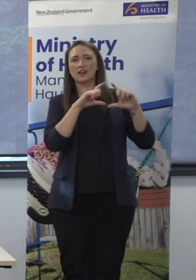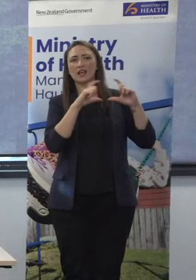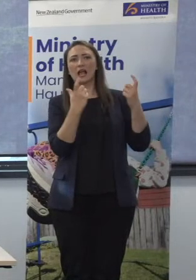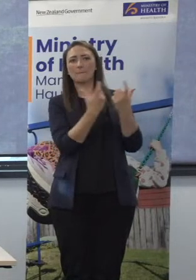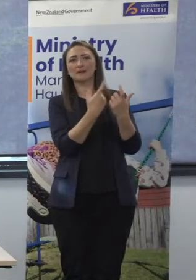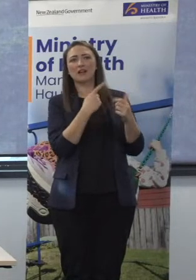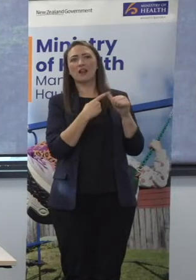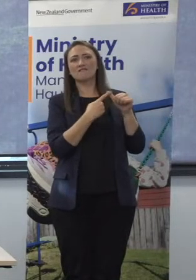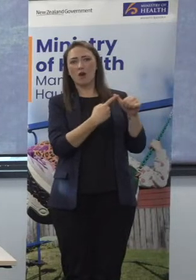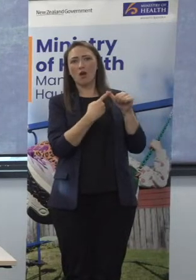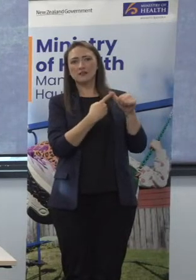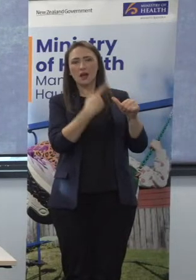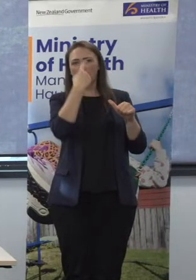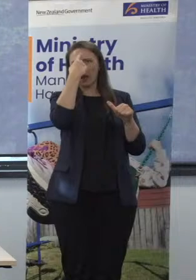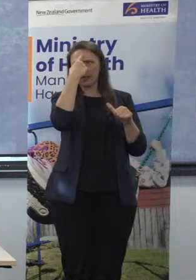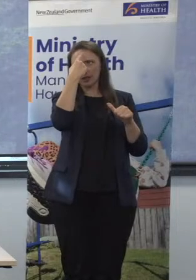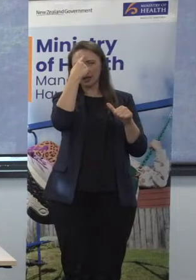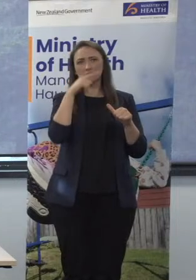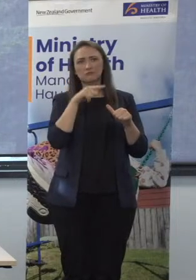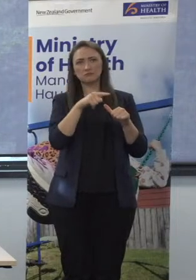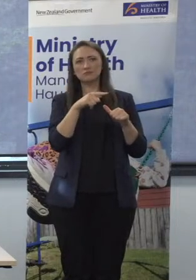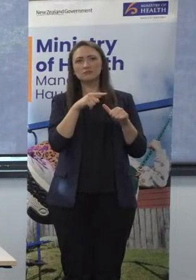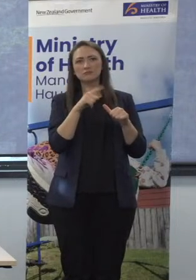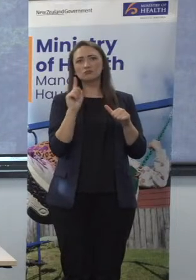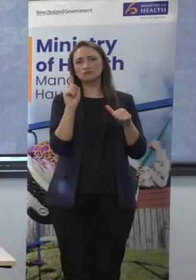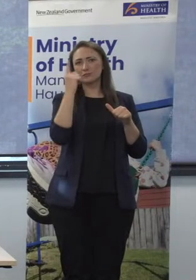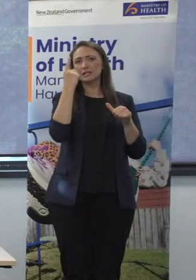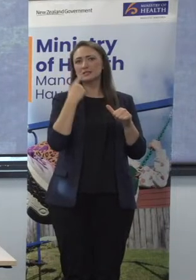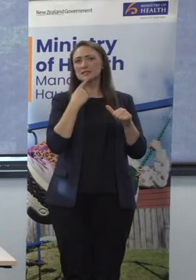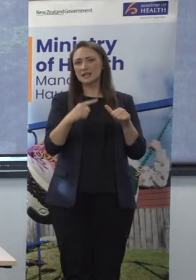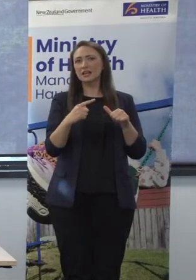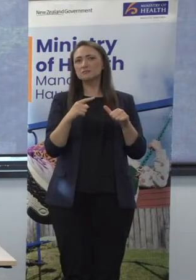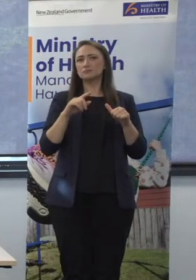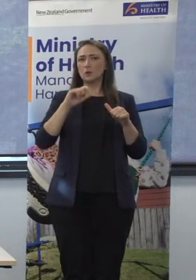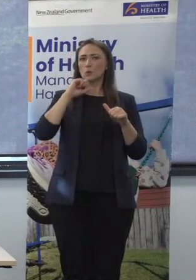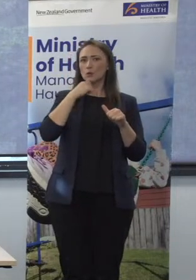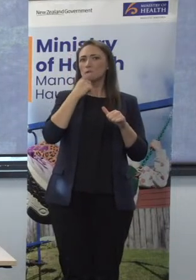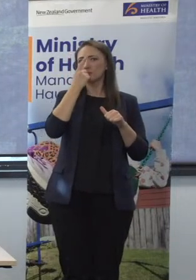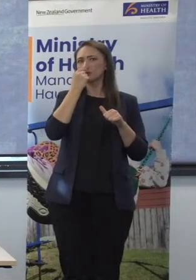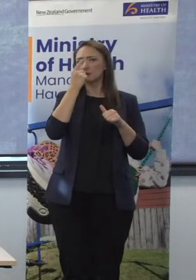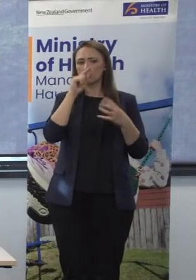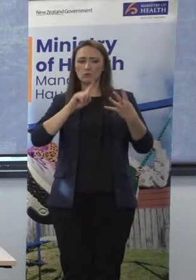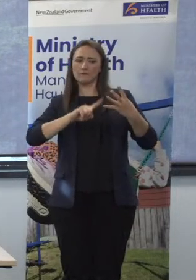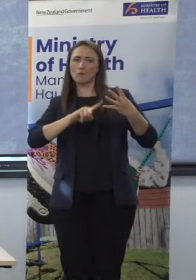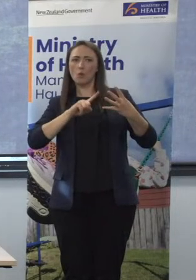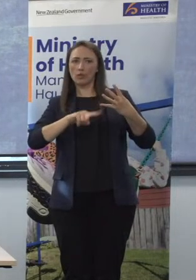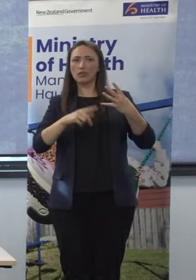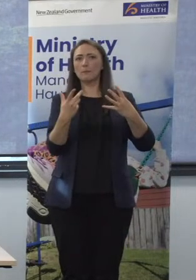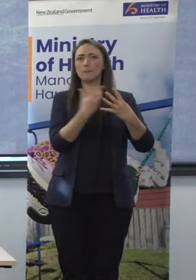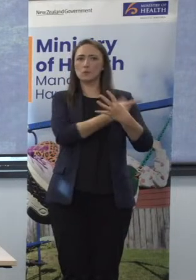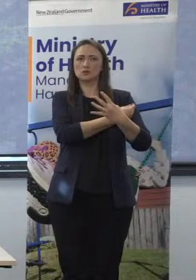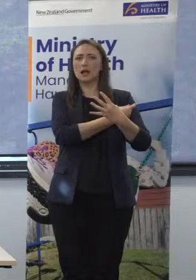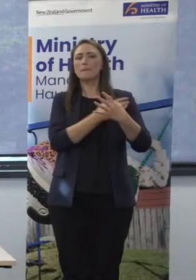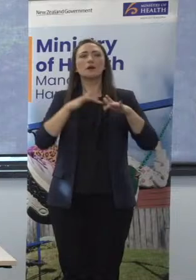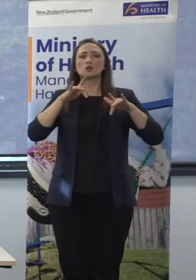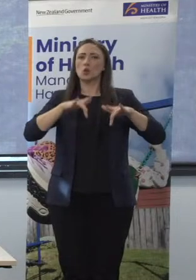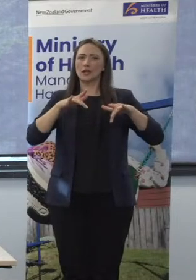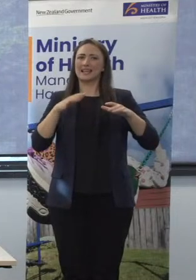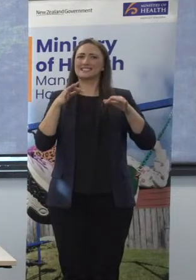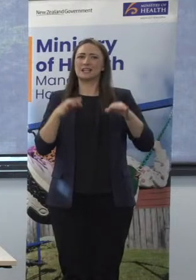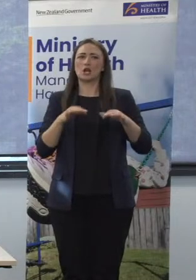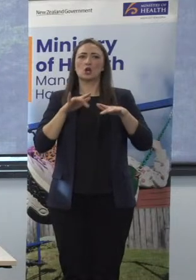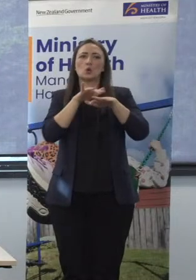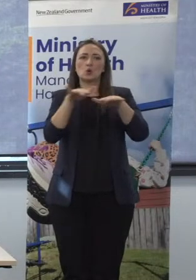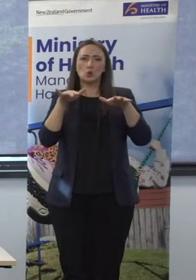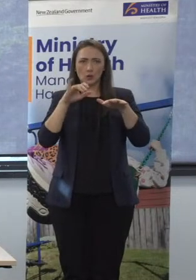that we would be making a second booster available. Cabinet hasn't decided on the specific categories as yet, but in